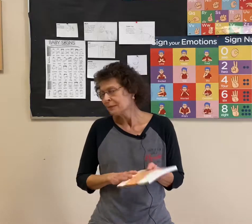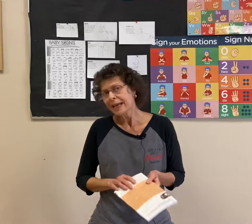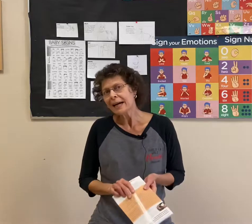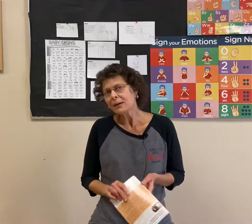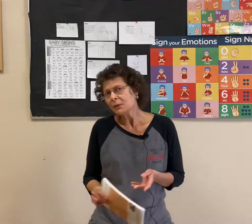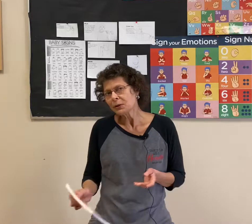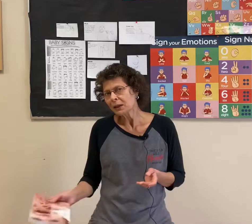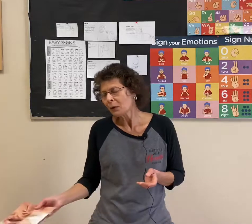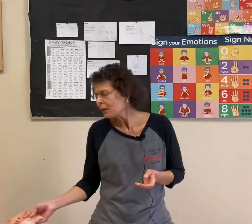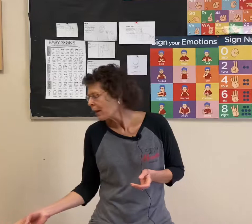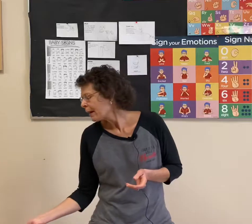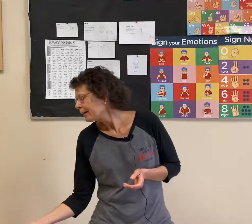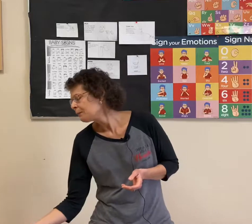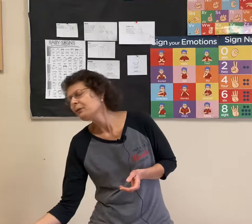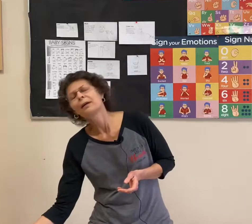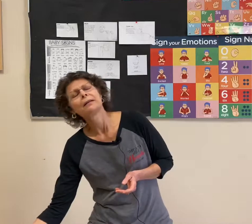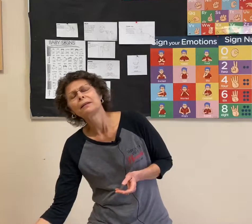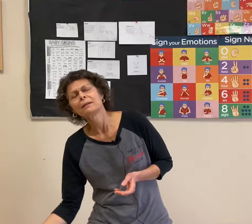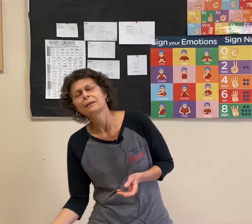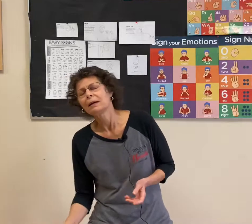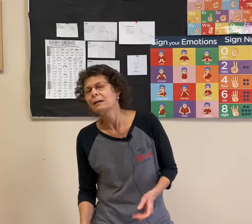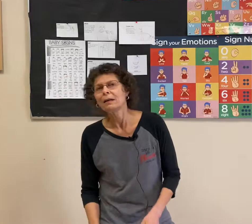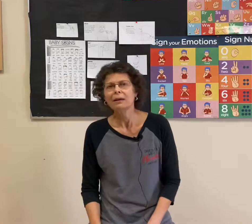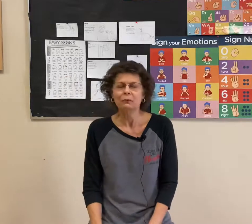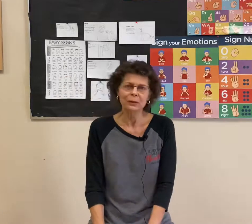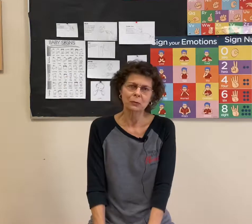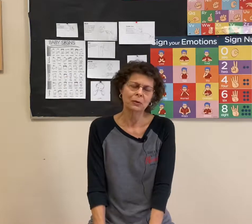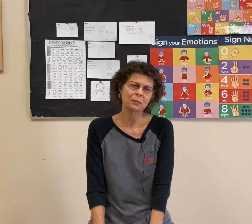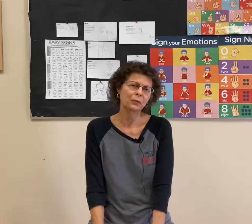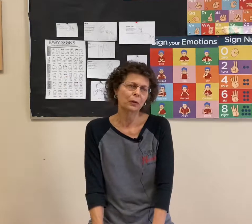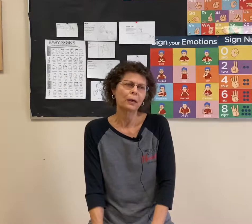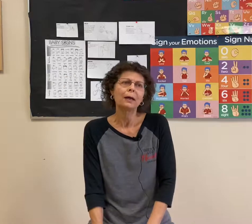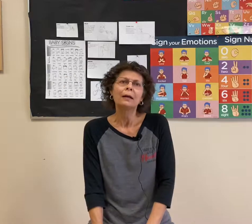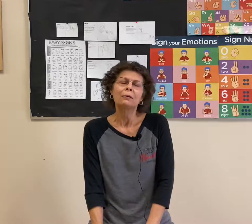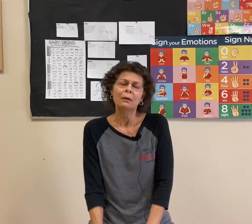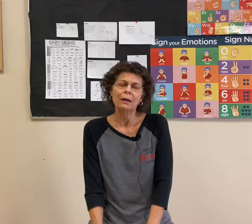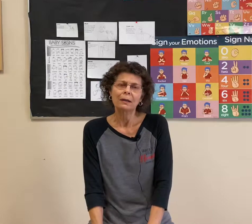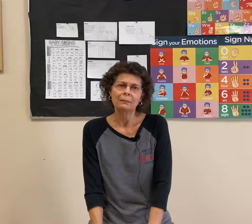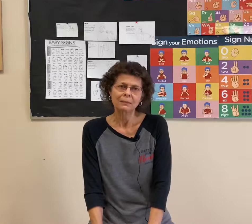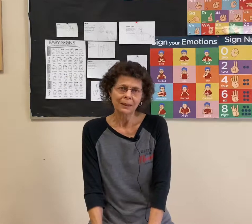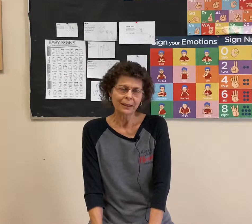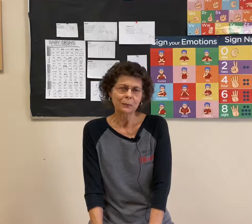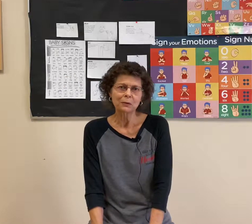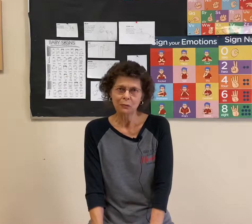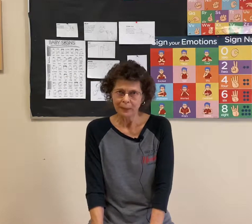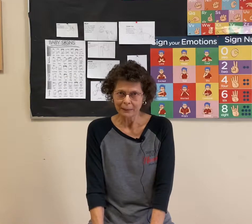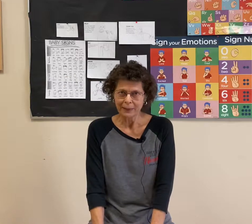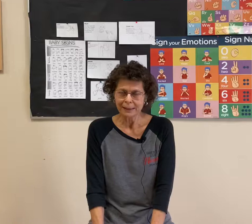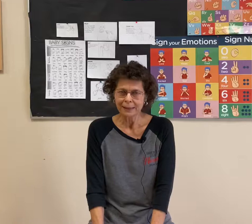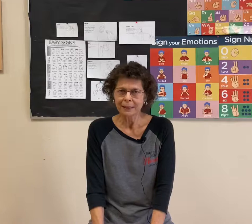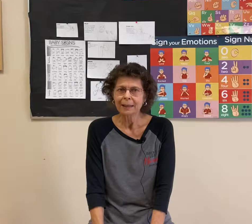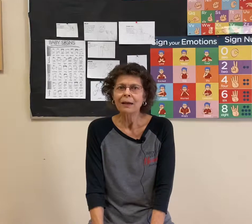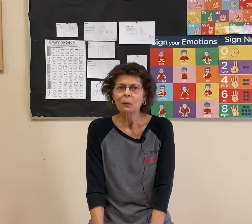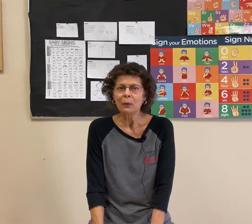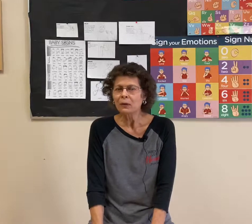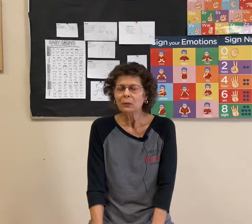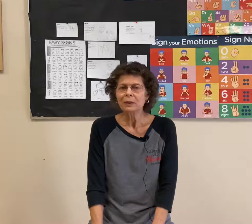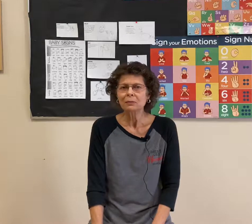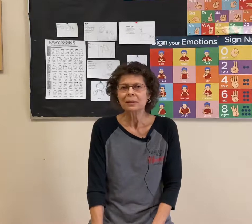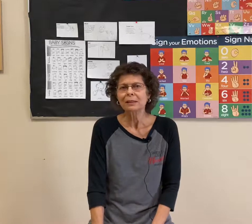Now you can go online and find a lot of resources for sign language for babies. One of the ones recently that